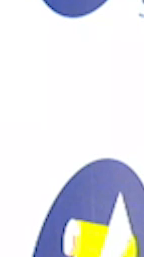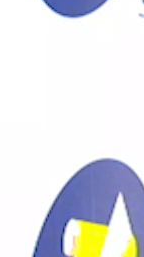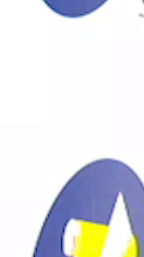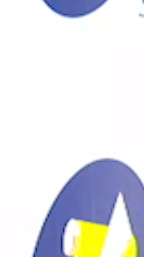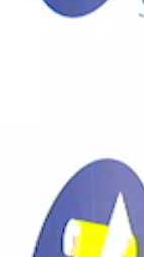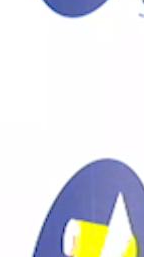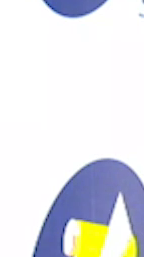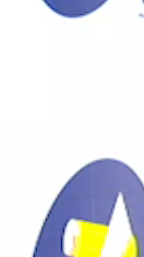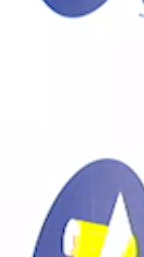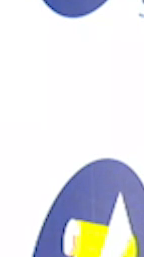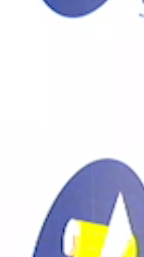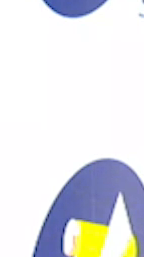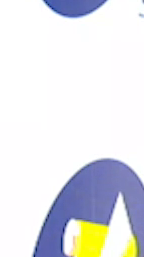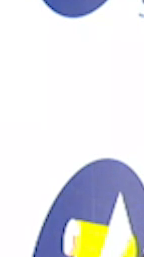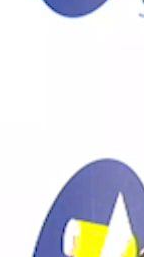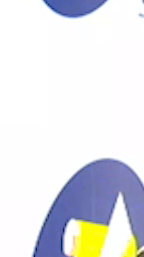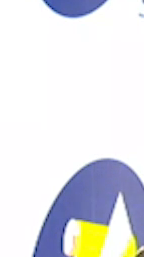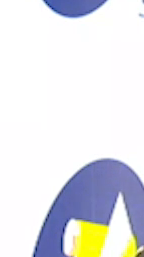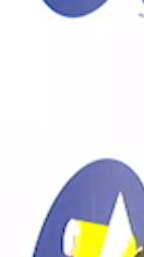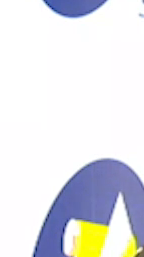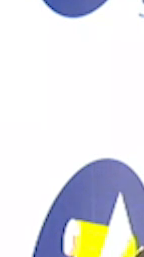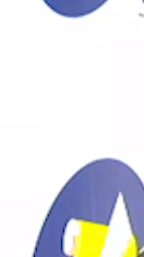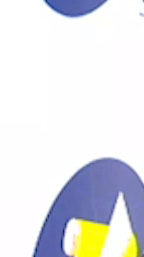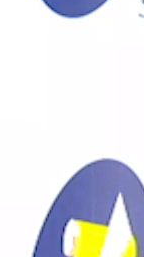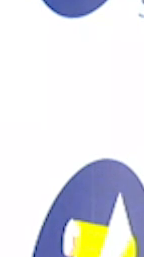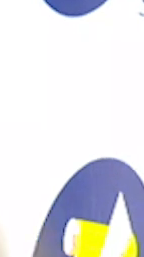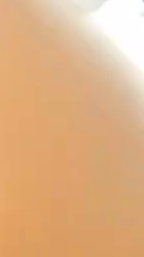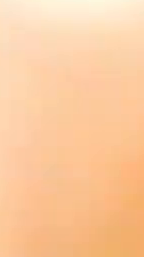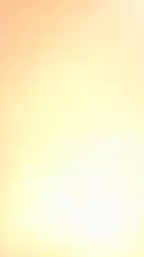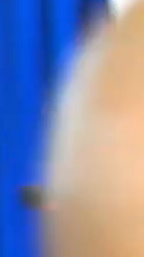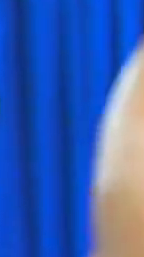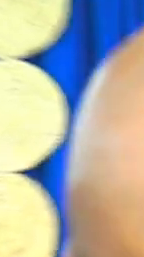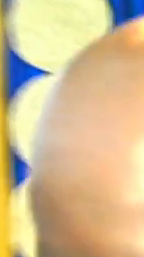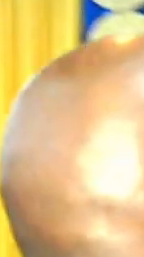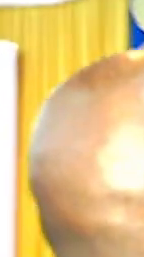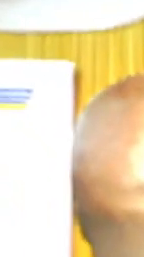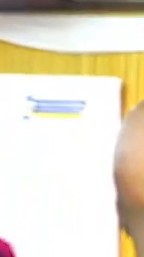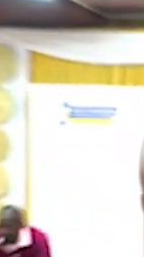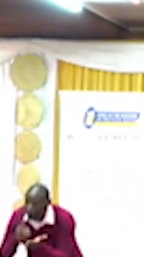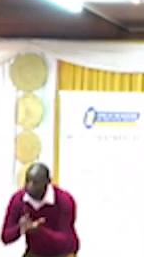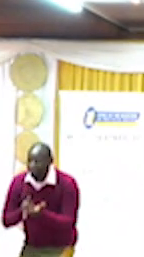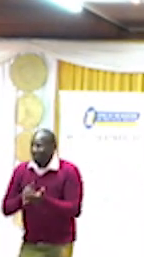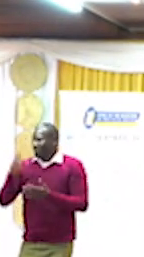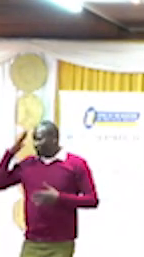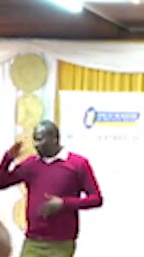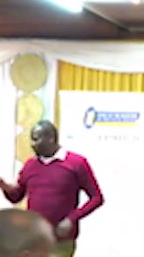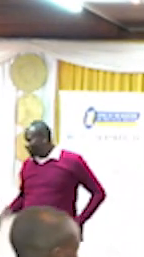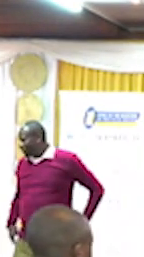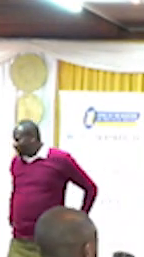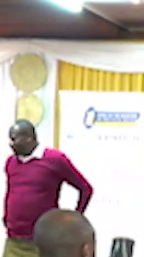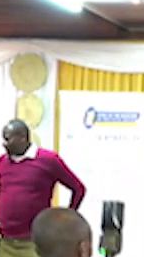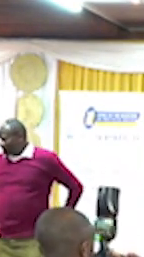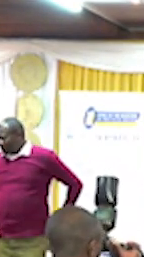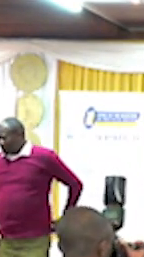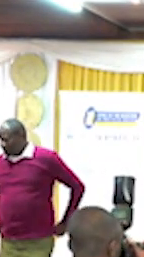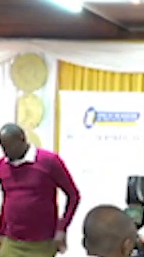me be upstanding as we welcome Senator Dr. Maora, the government